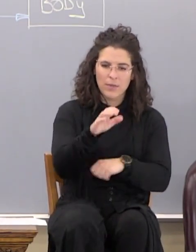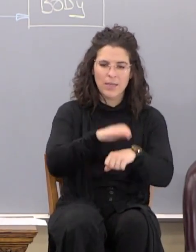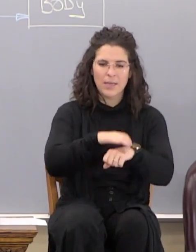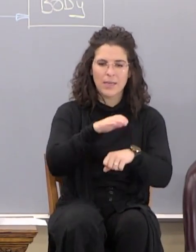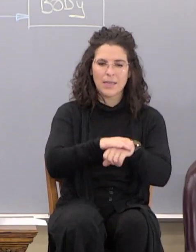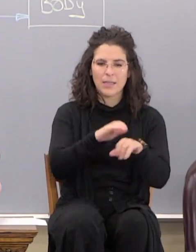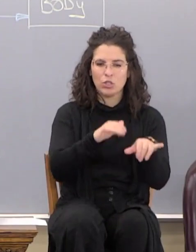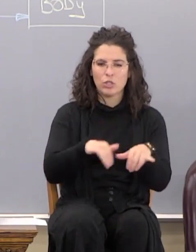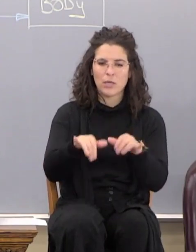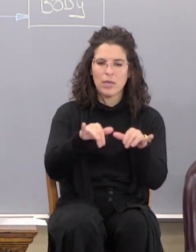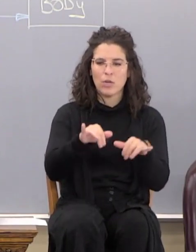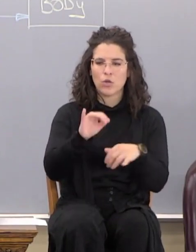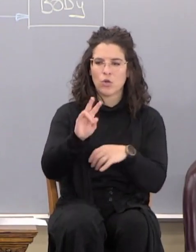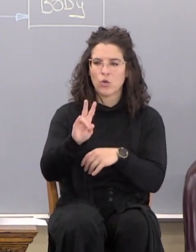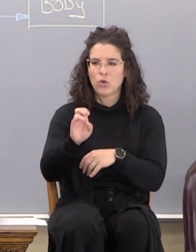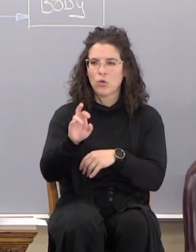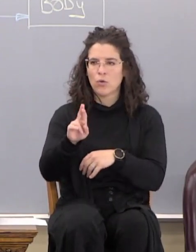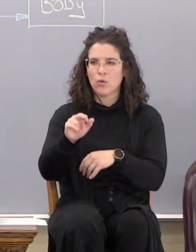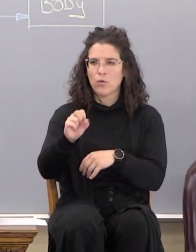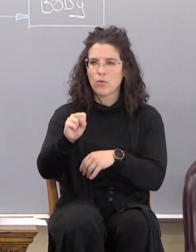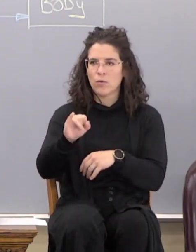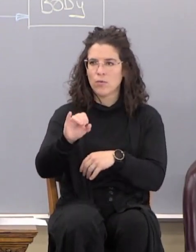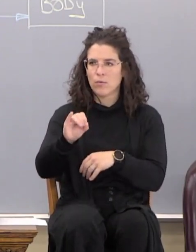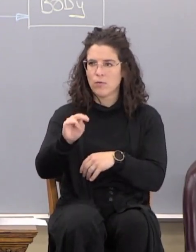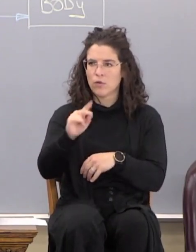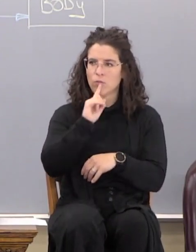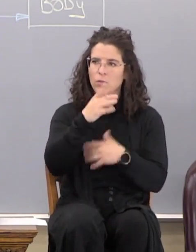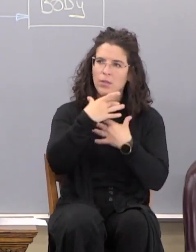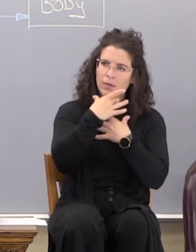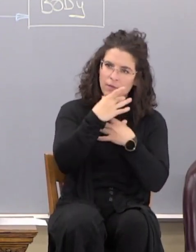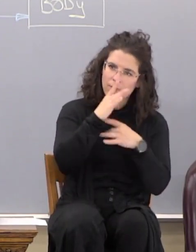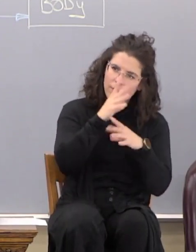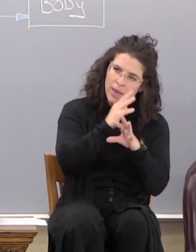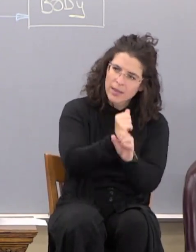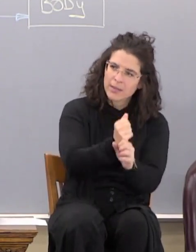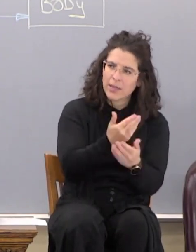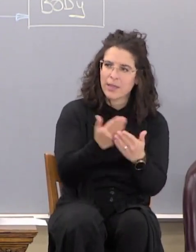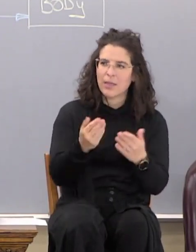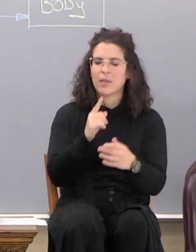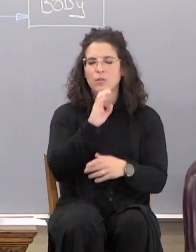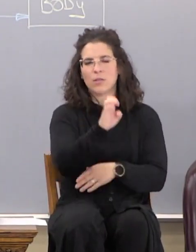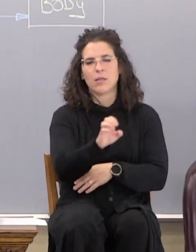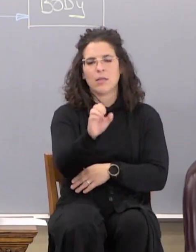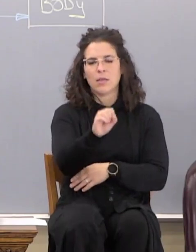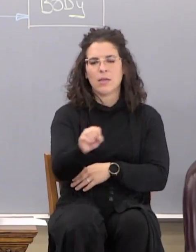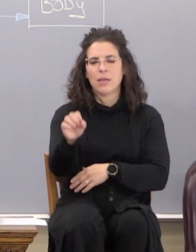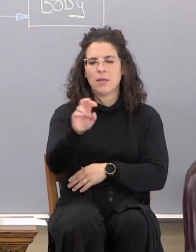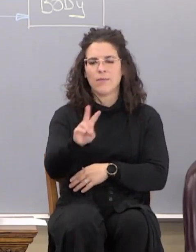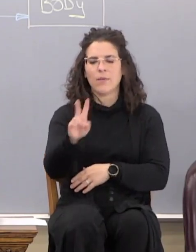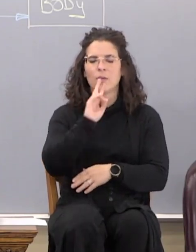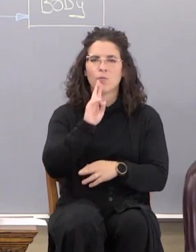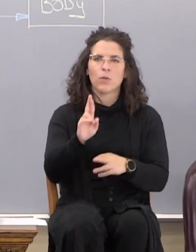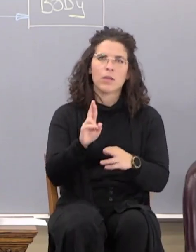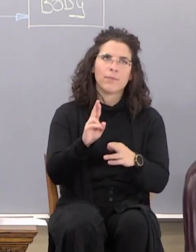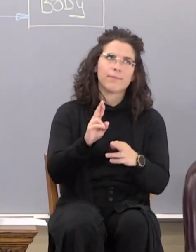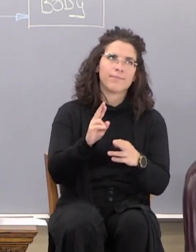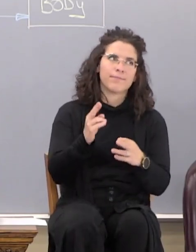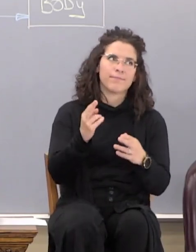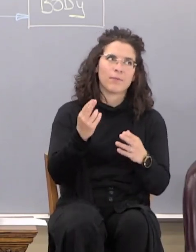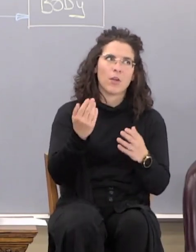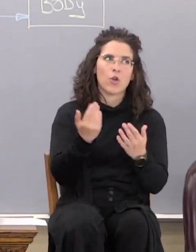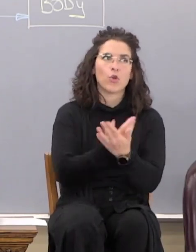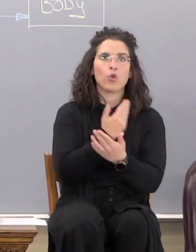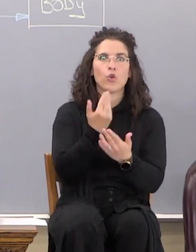Version. And the fascinating thing about that is that the English Standard Version is really a revision of the Revised Standard